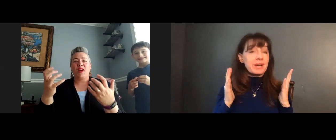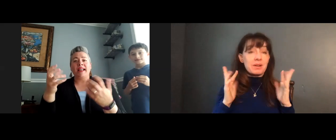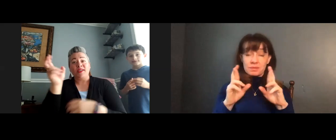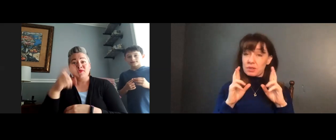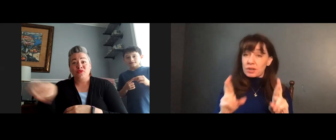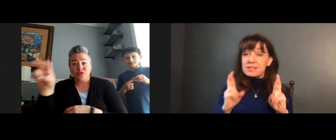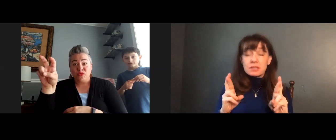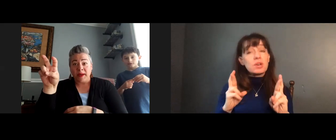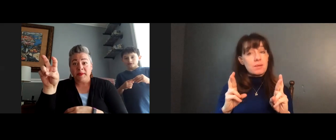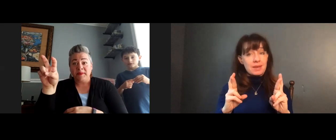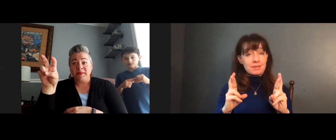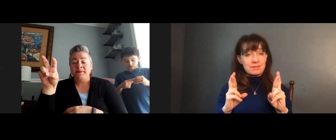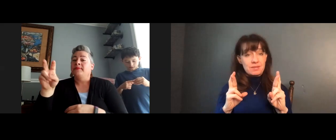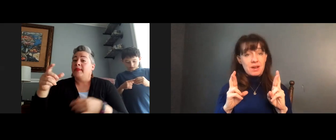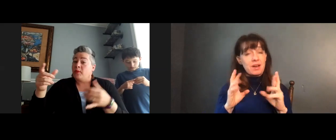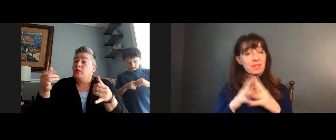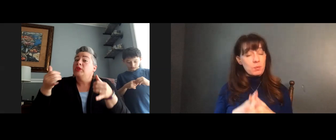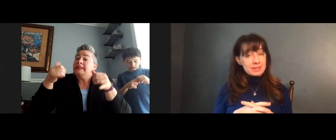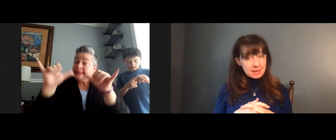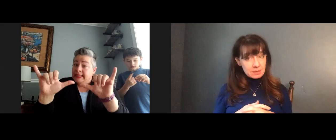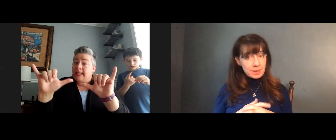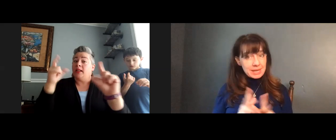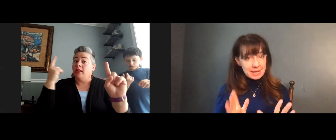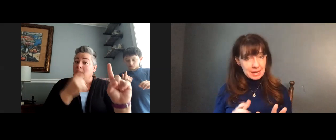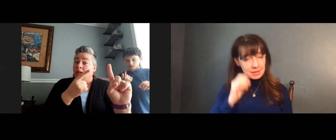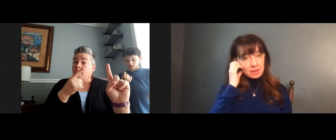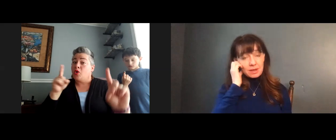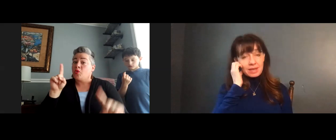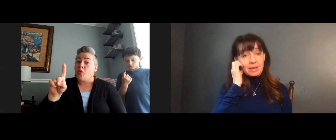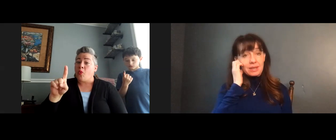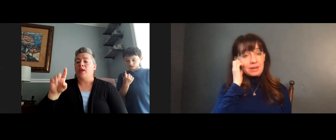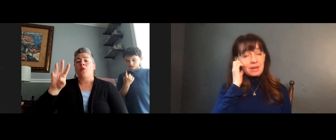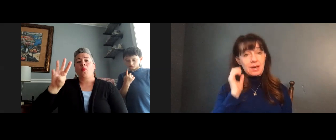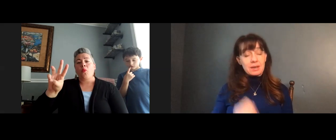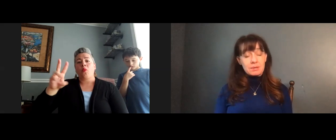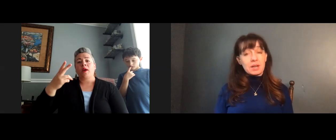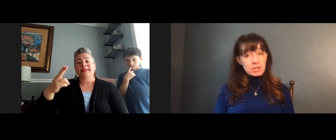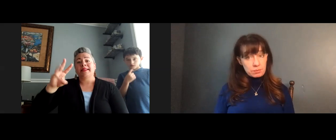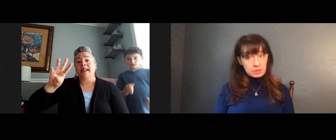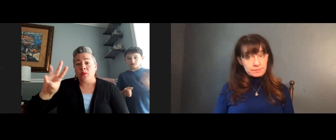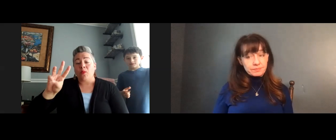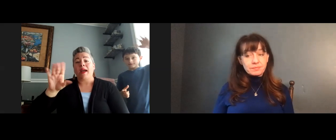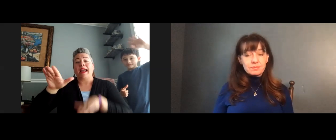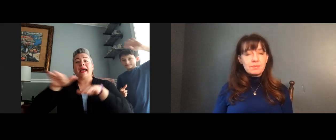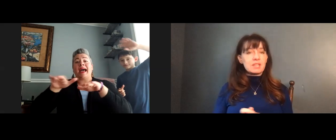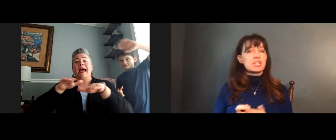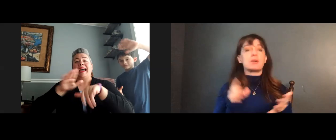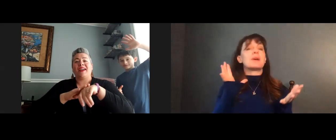we are still going on the west highland way hike in uh october